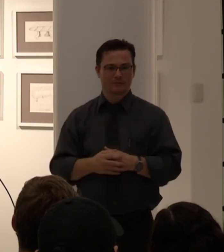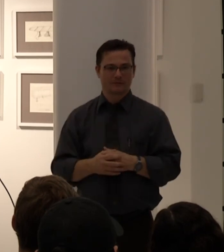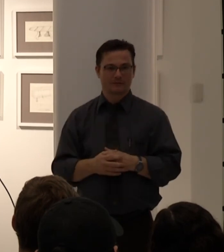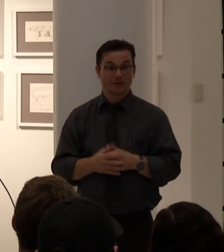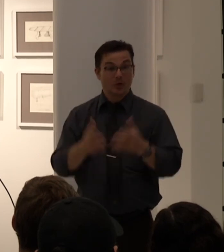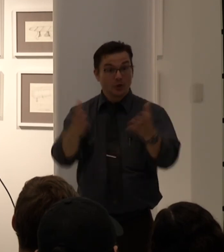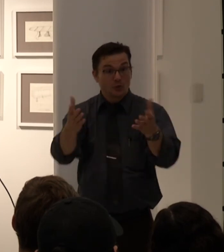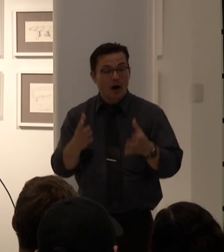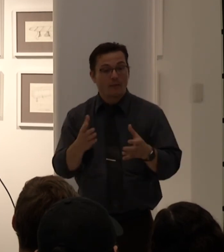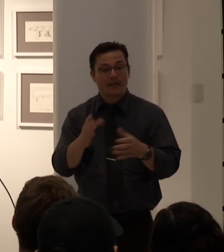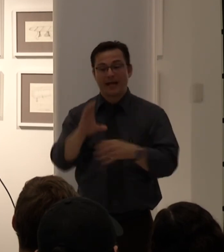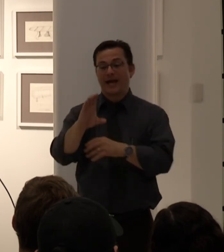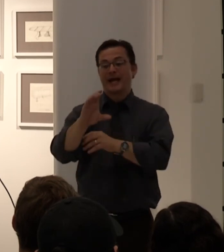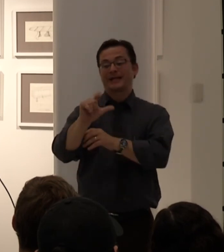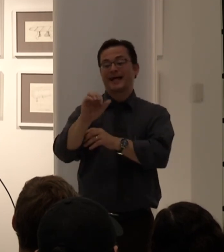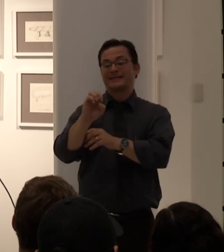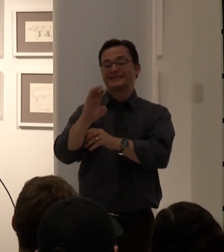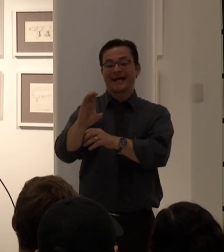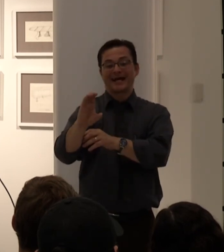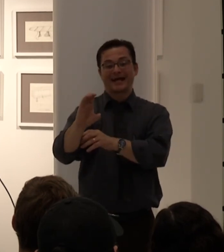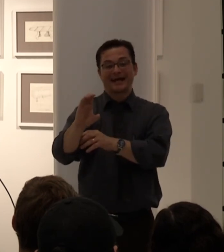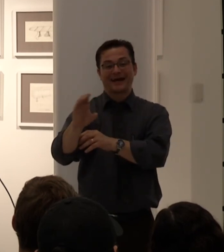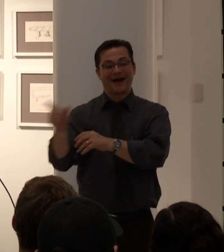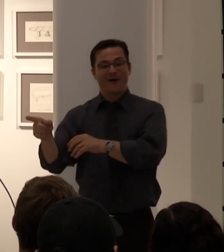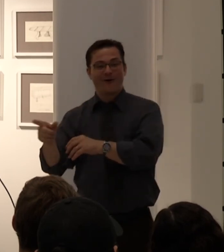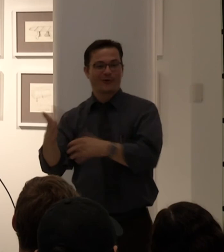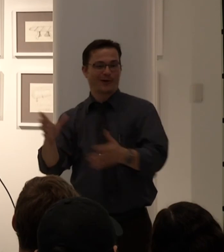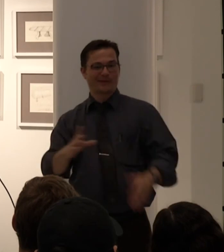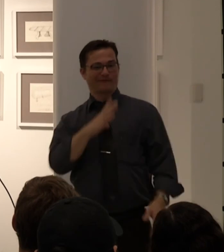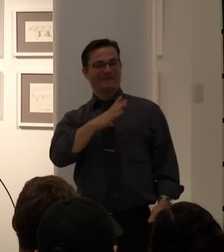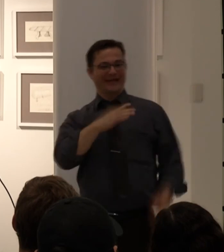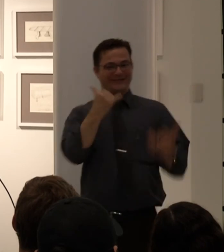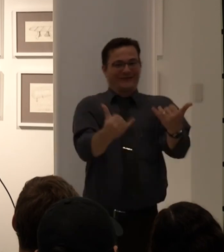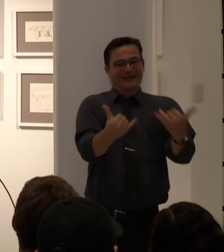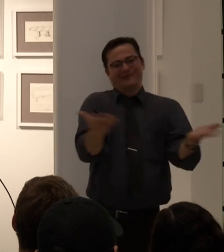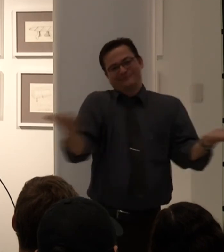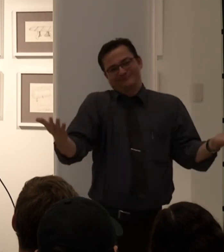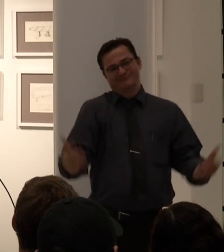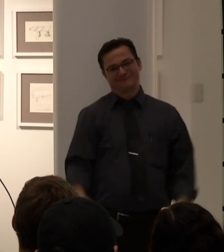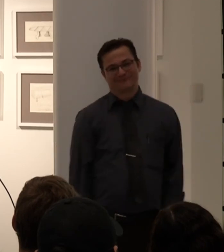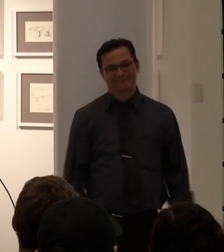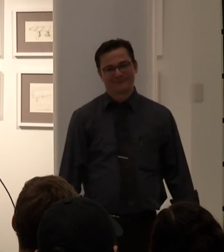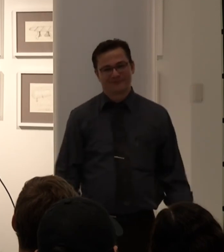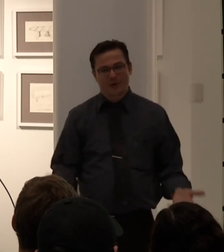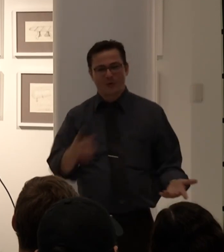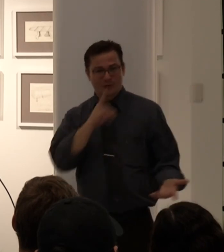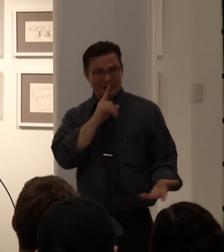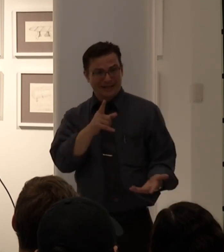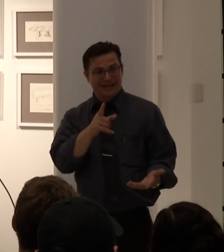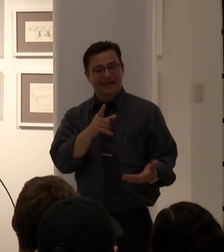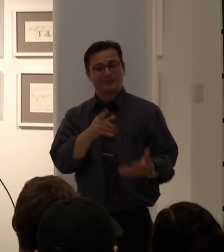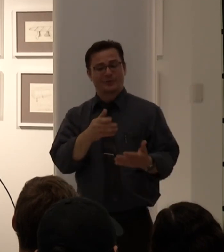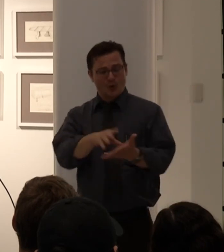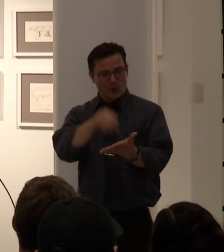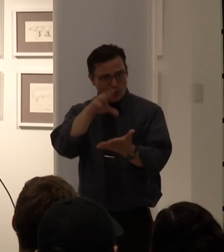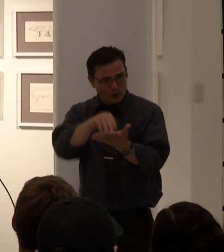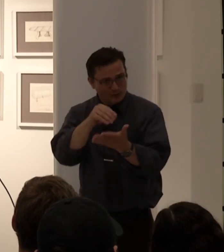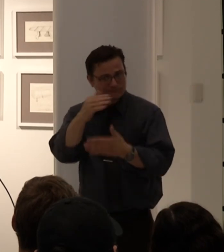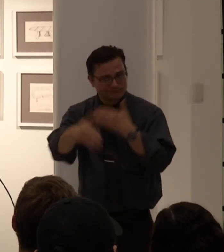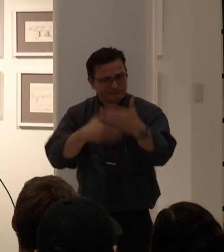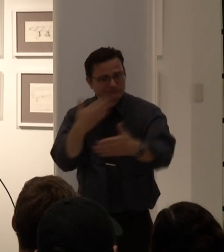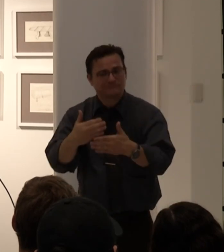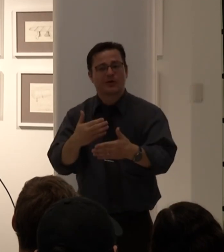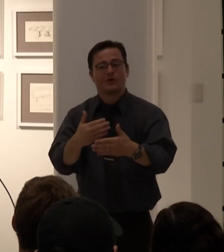You want to be a classic blazer, or do you want to be a Gianni Versace? And so as you learn, you're developing